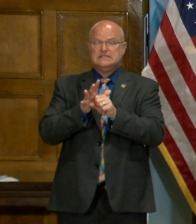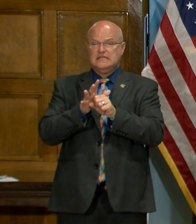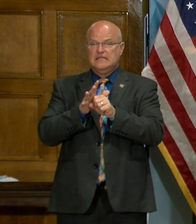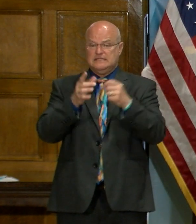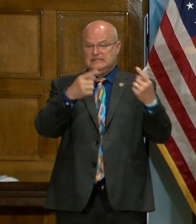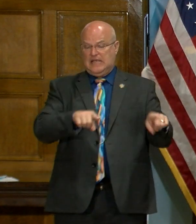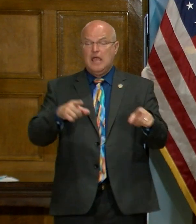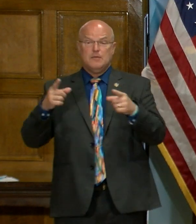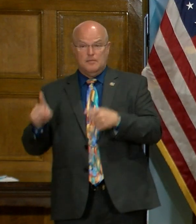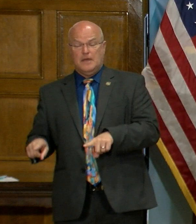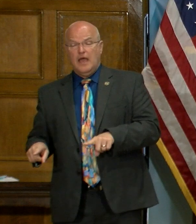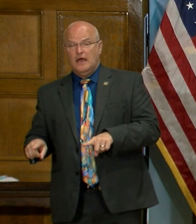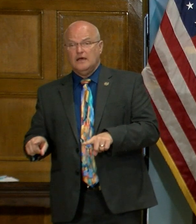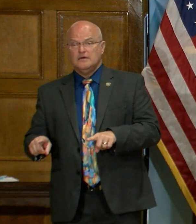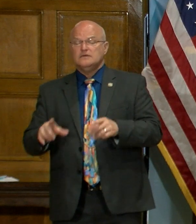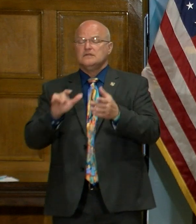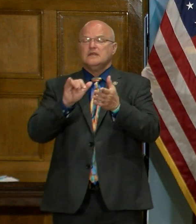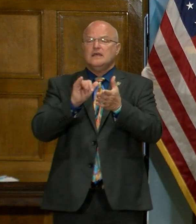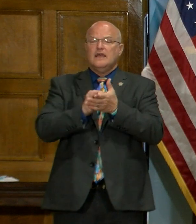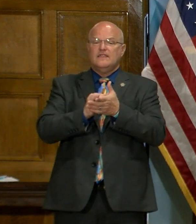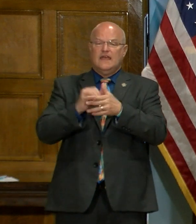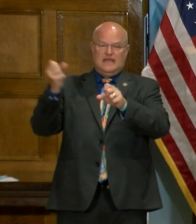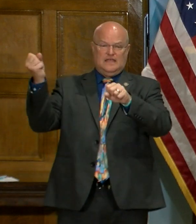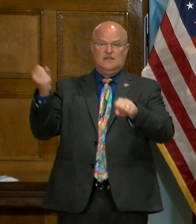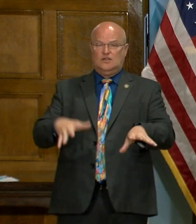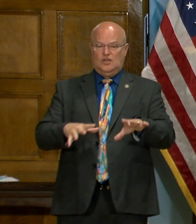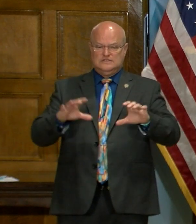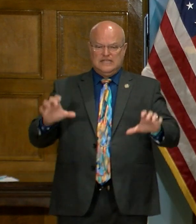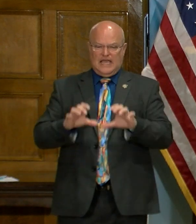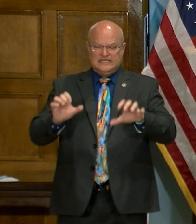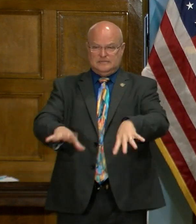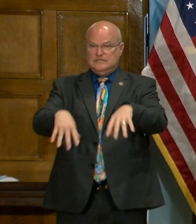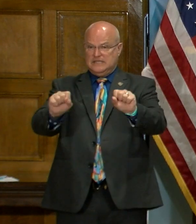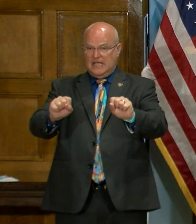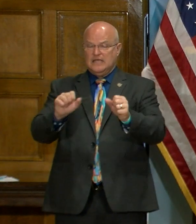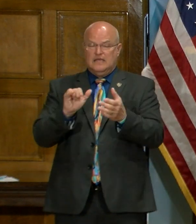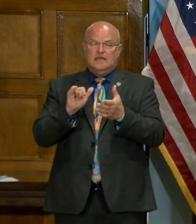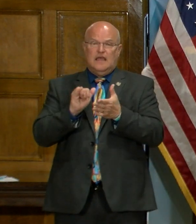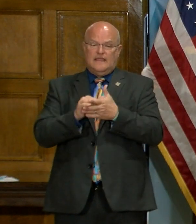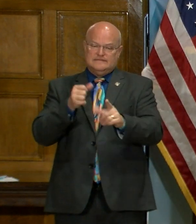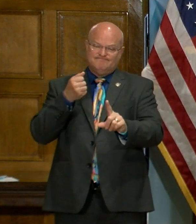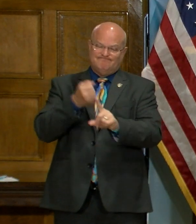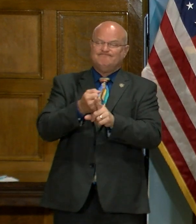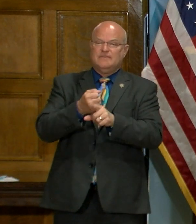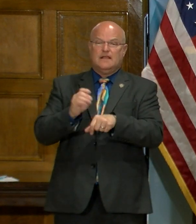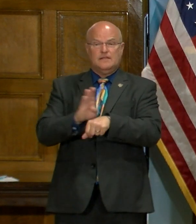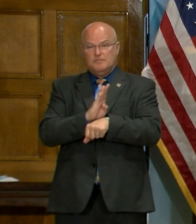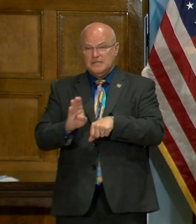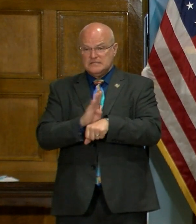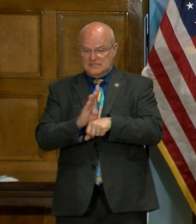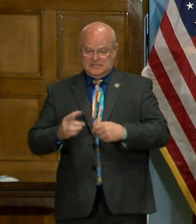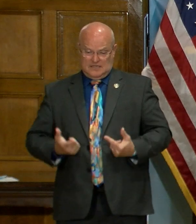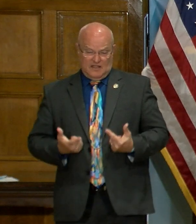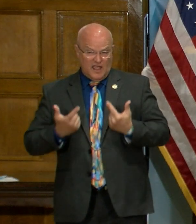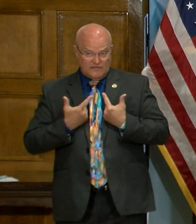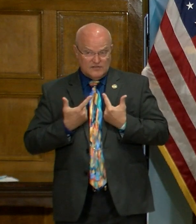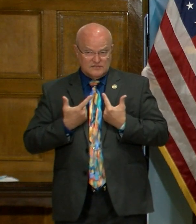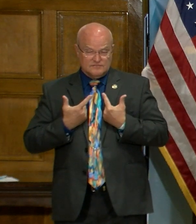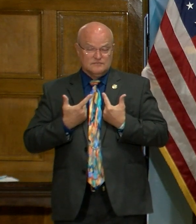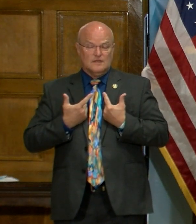COVID-19 came about, that caused action to be taken, that impacted their business and their